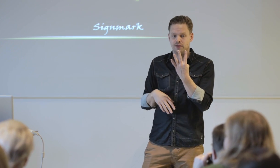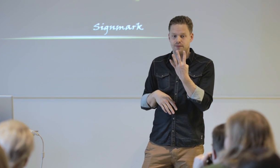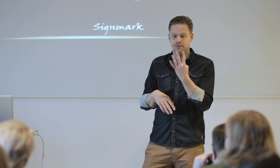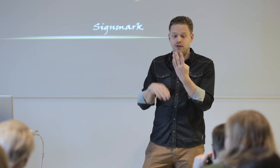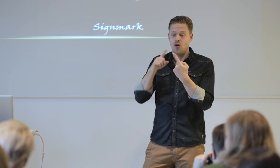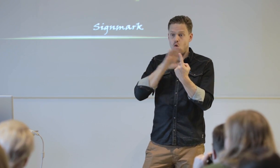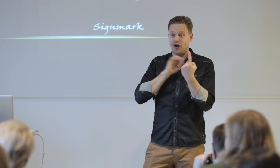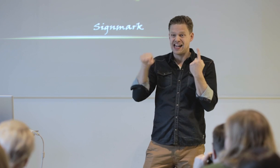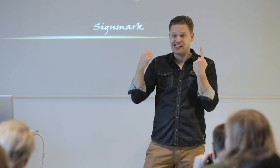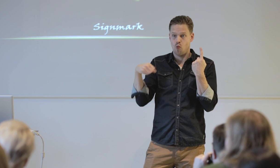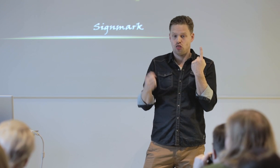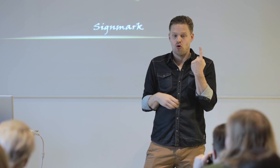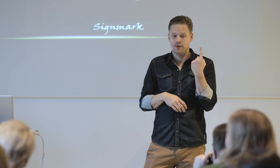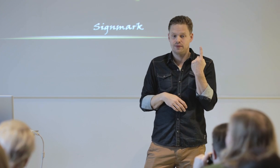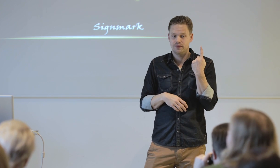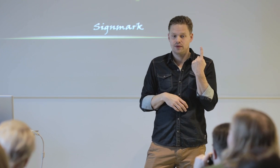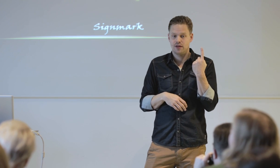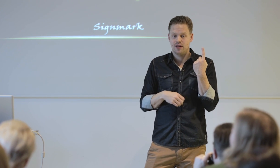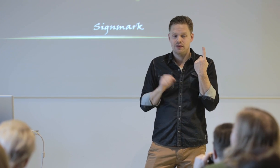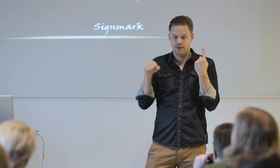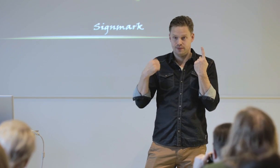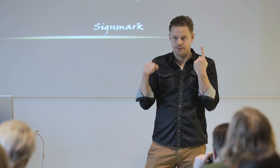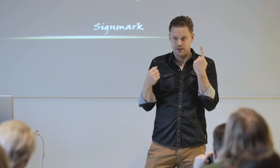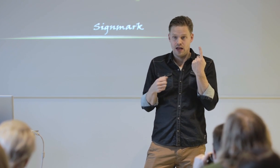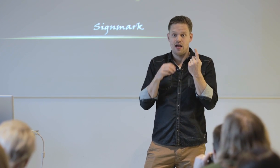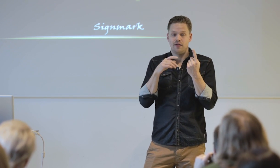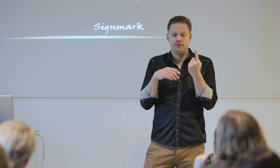elements. There's the form of your hand shape.